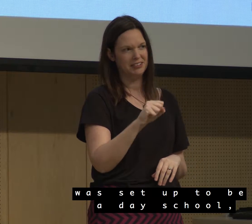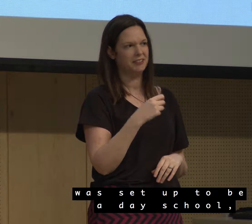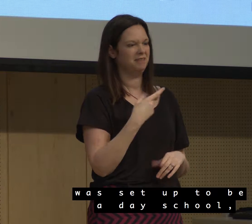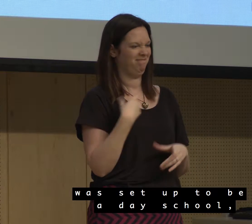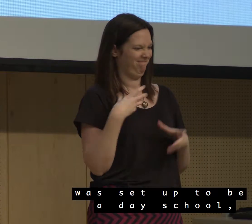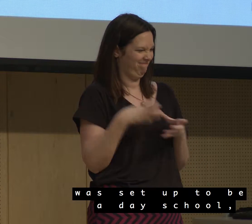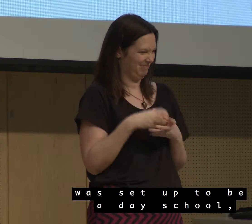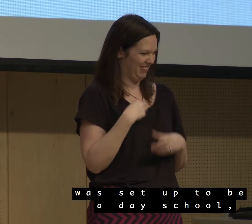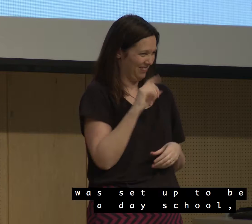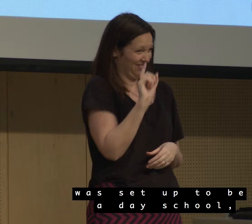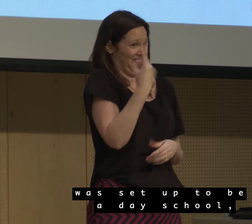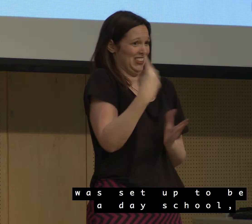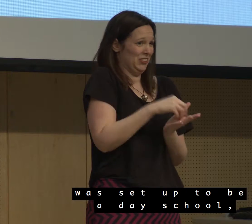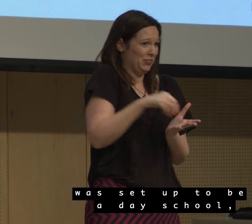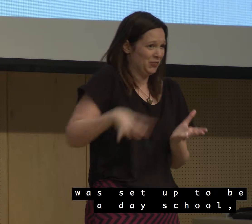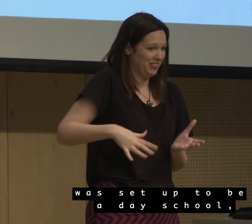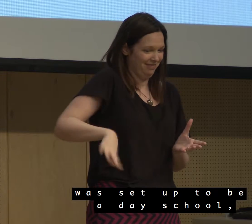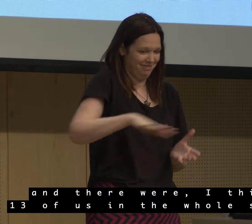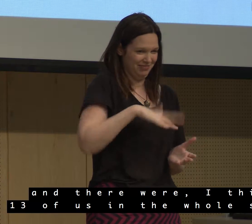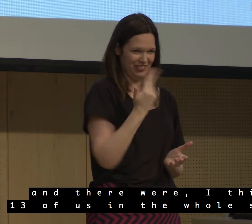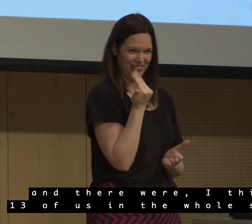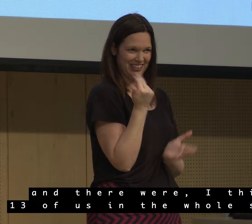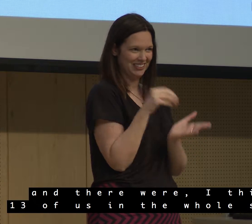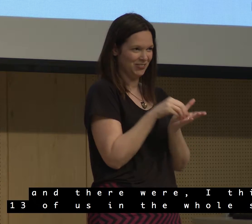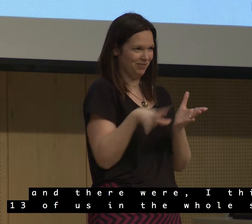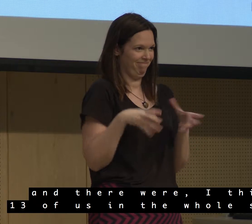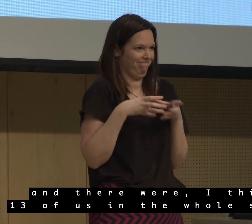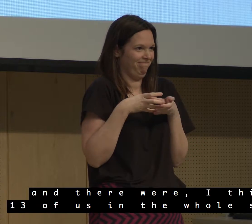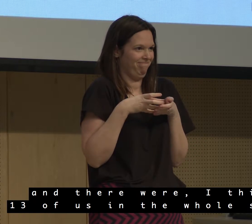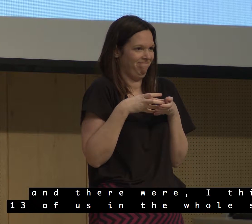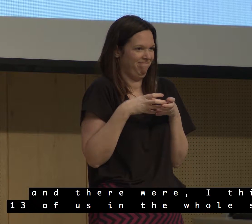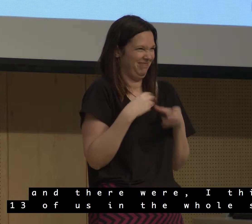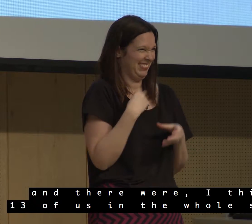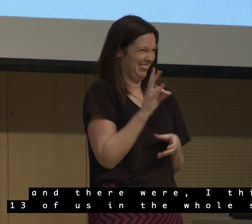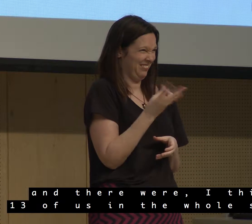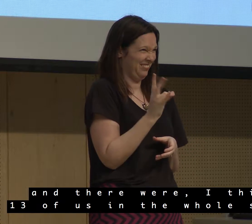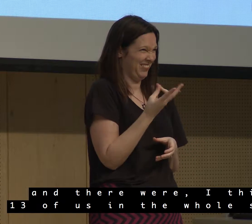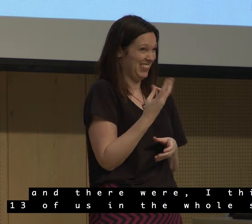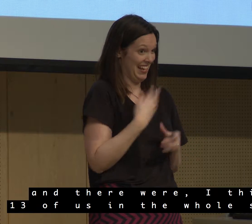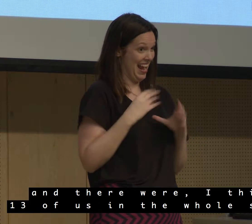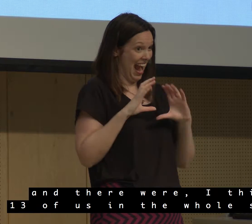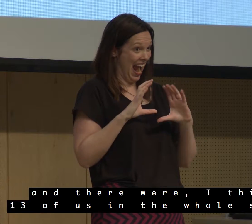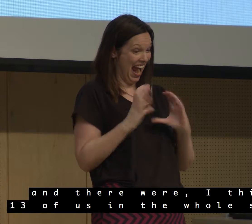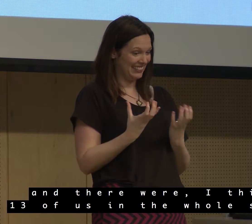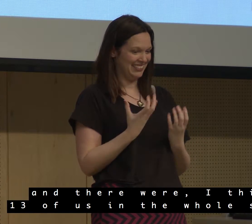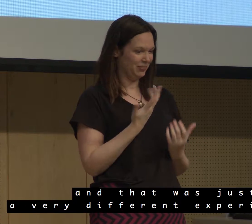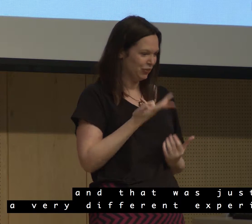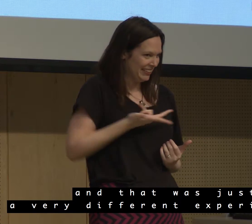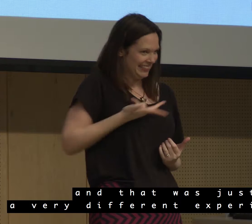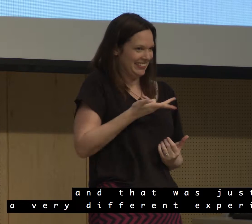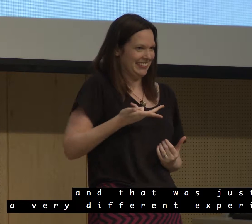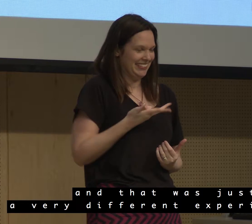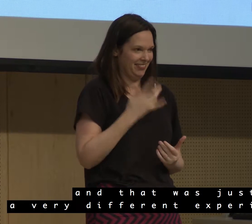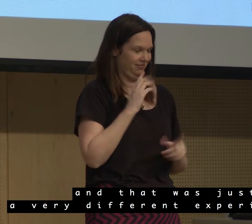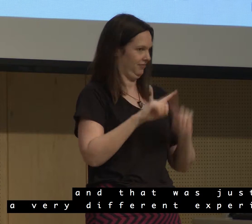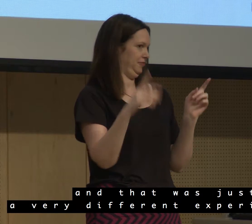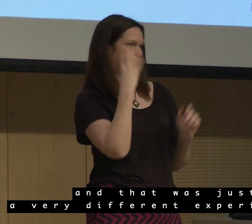up to be a day school, and there were, I think, 13 of us in the whole school, and that was just a very